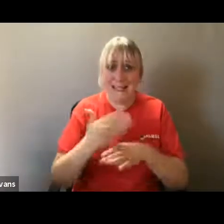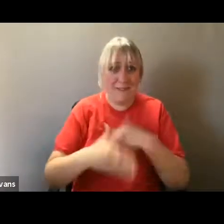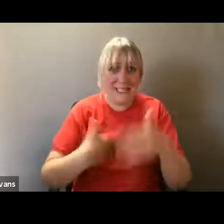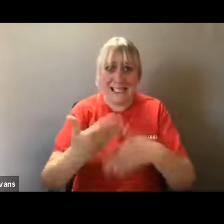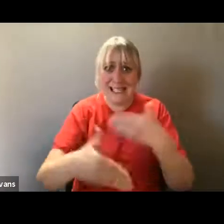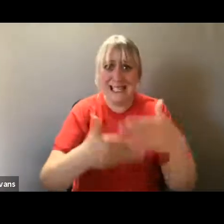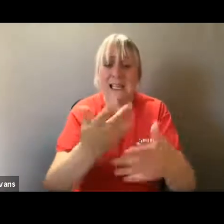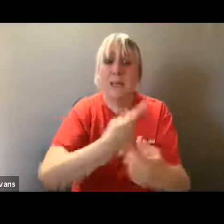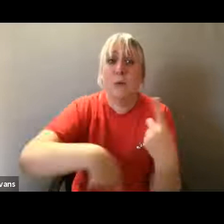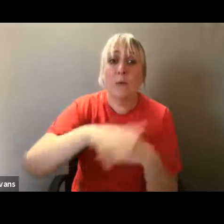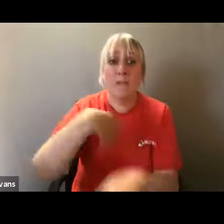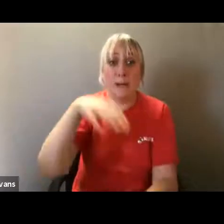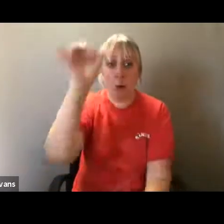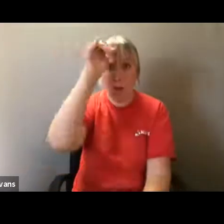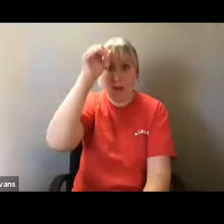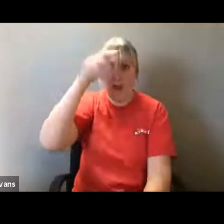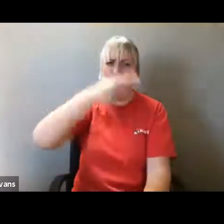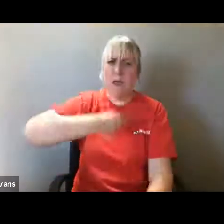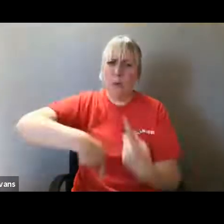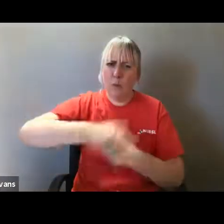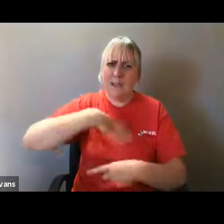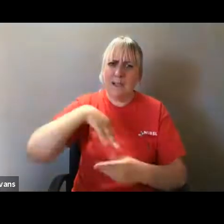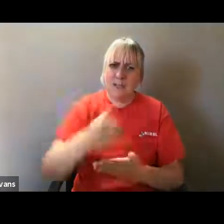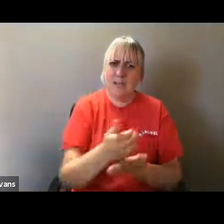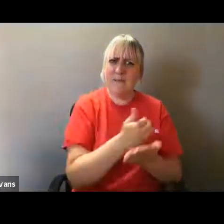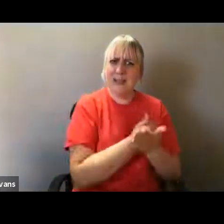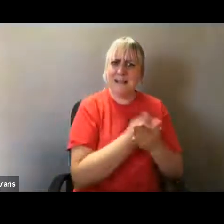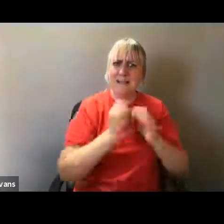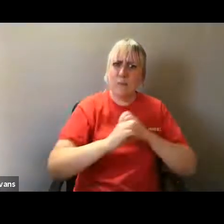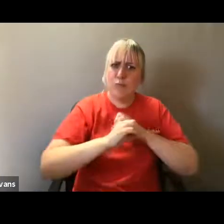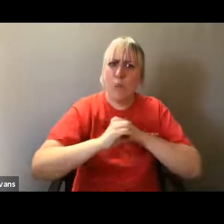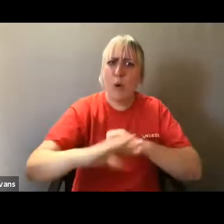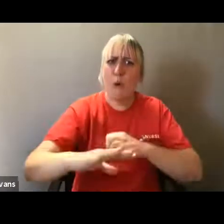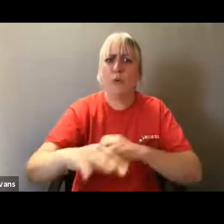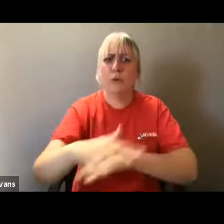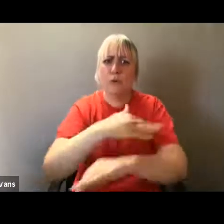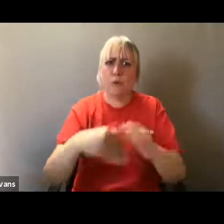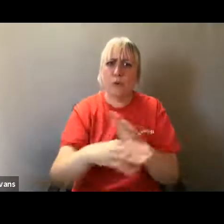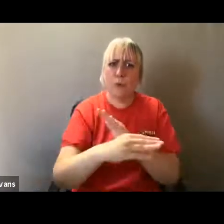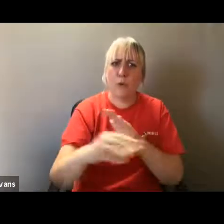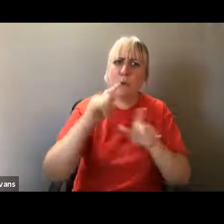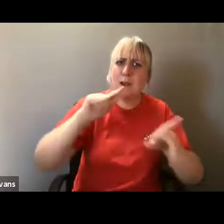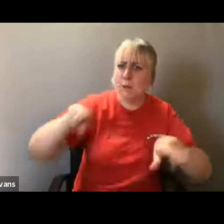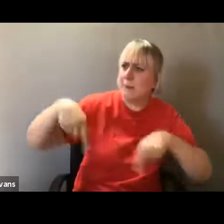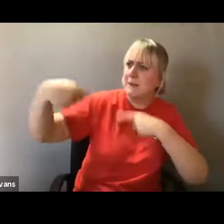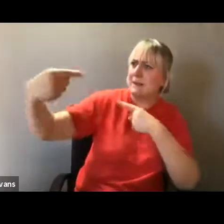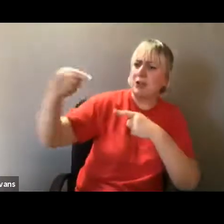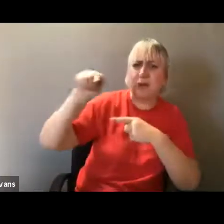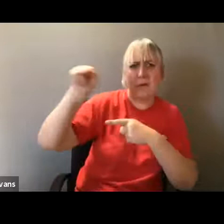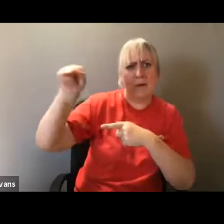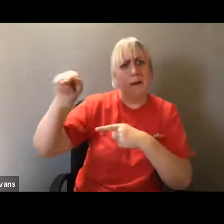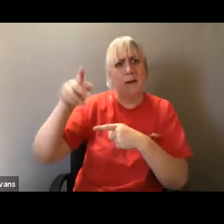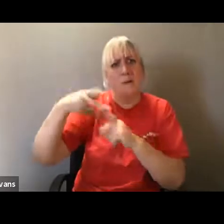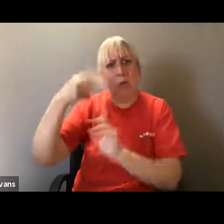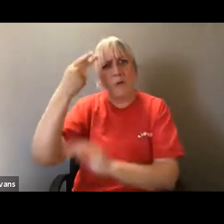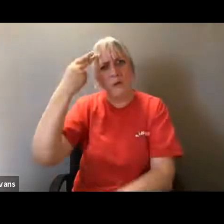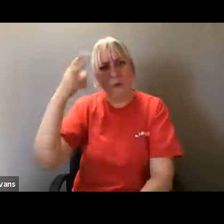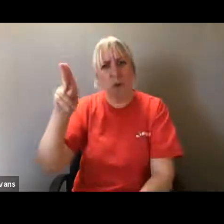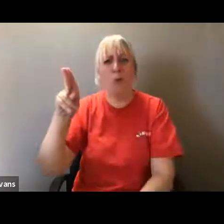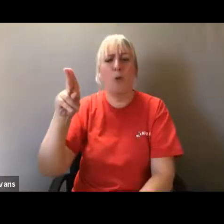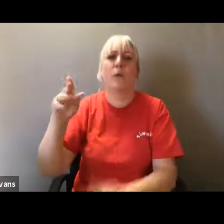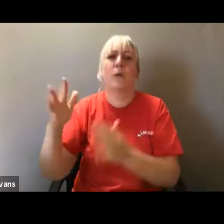to defend and promote the social model in opposition to the development of what is known as the